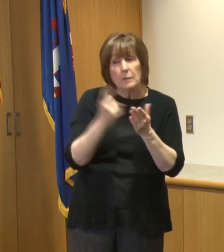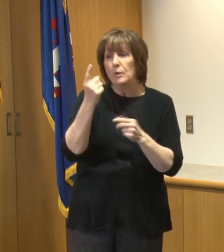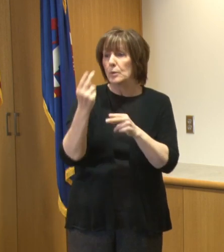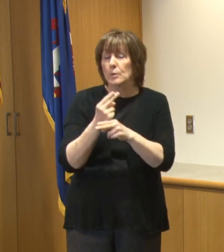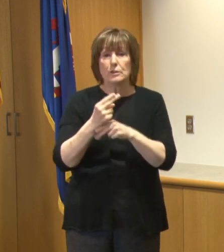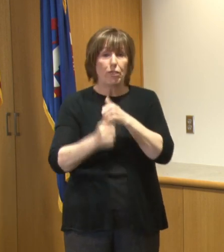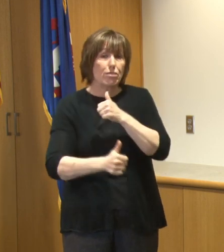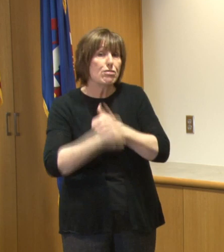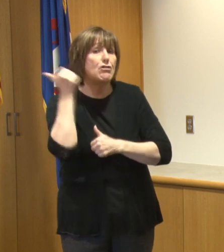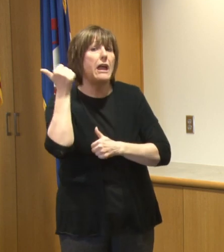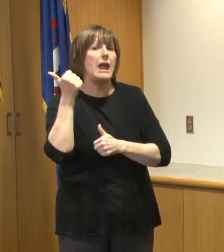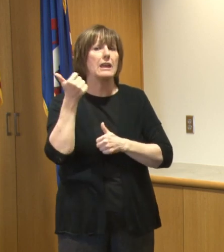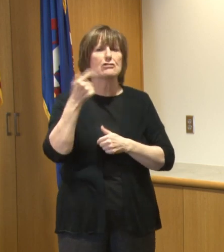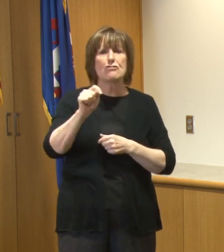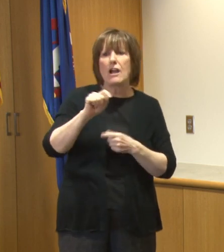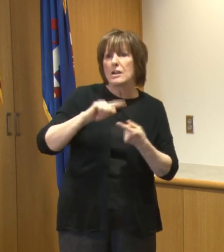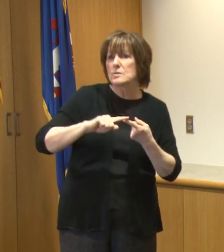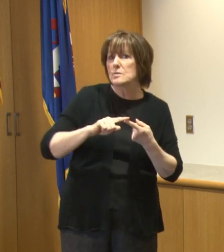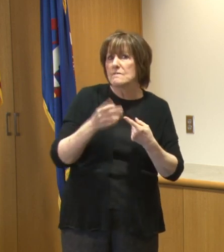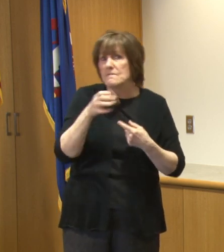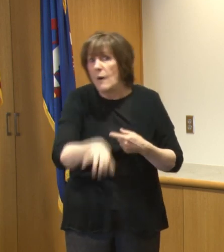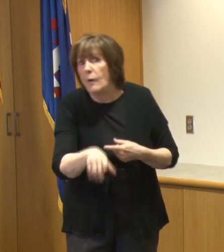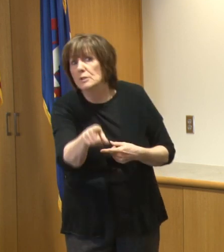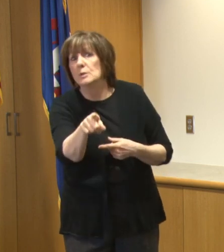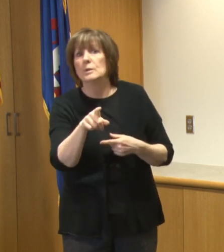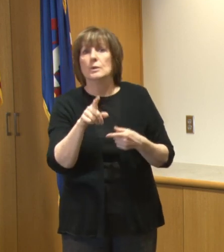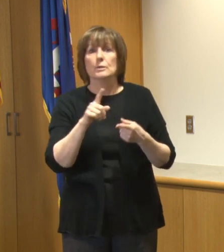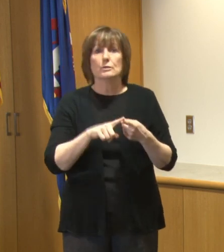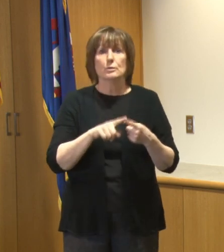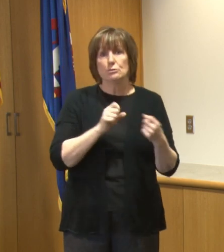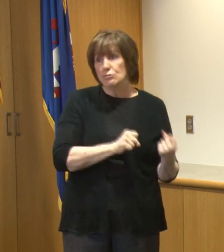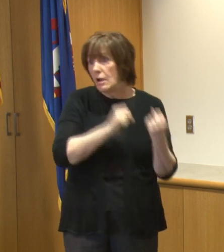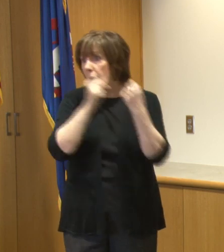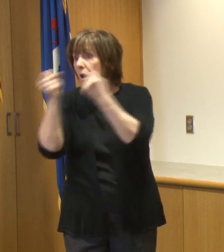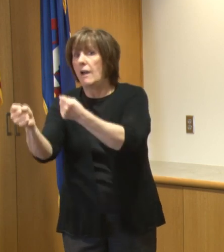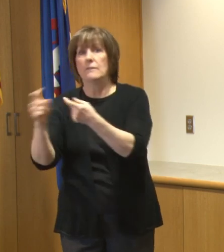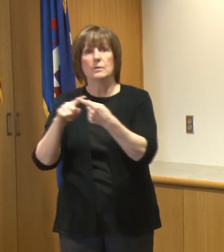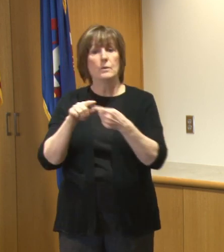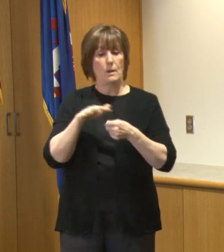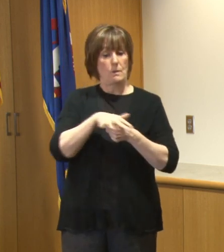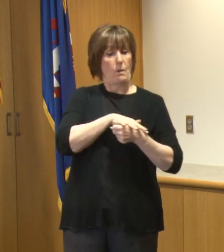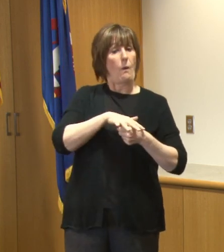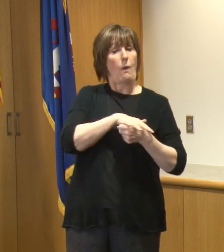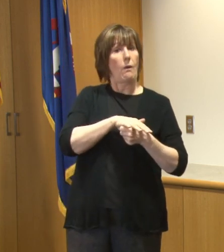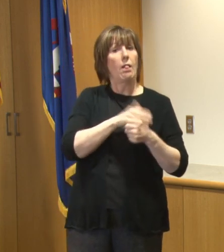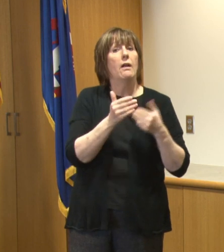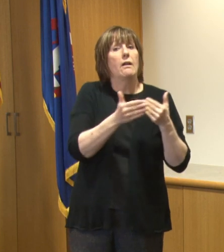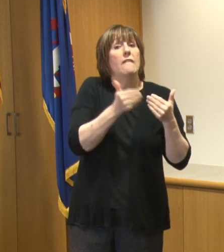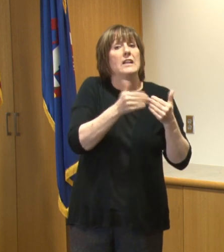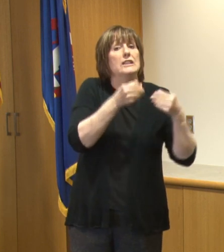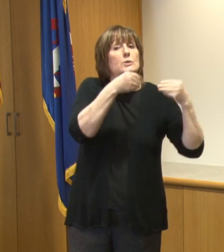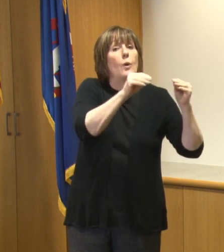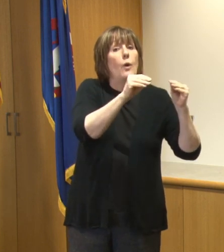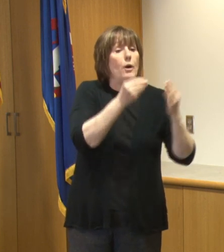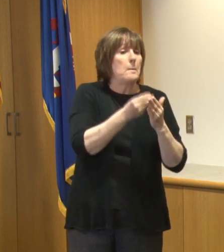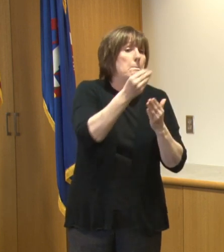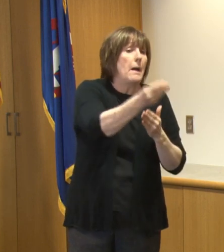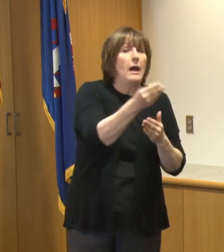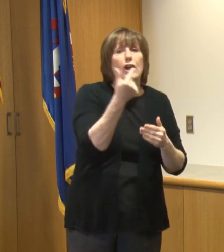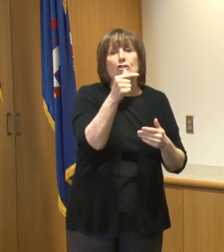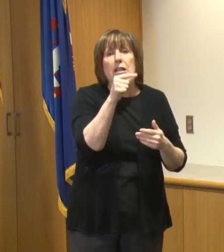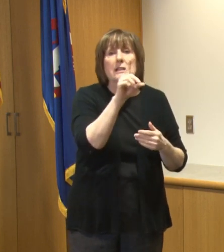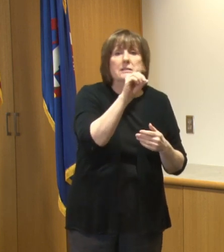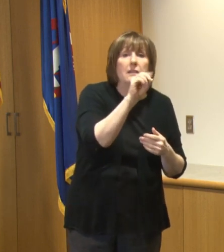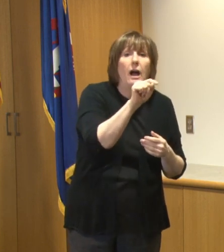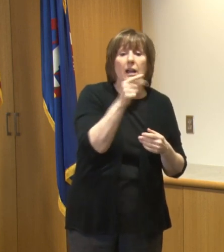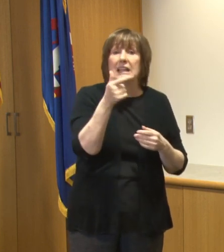using threats or coercion or something else to get you to drive to a local convenience store to get Green Dot or gift